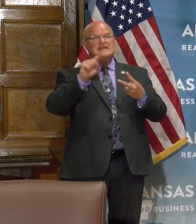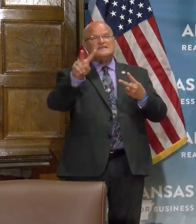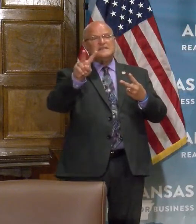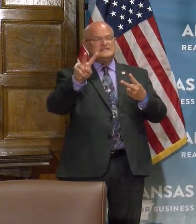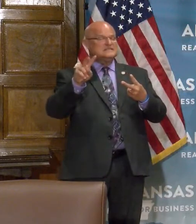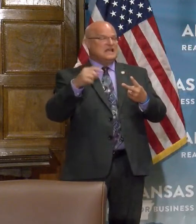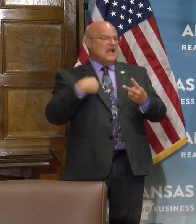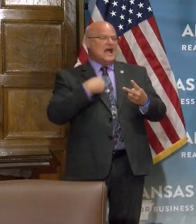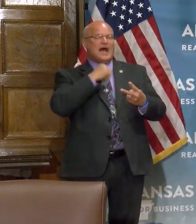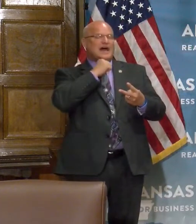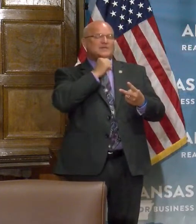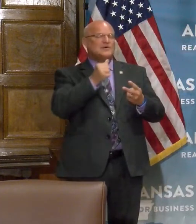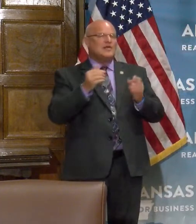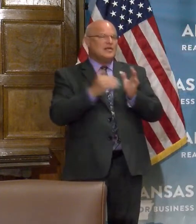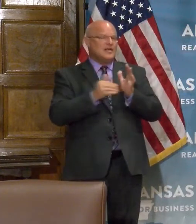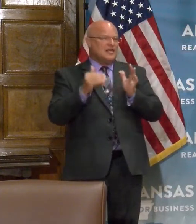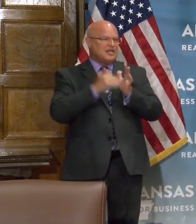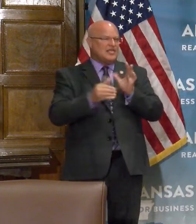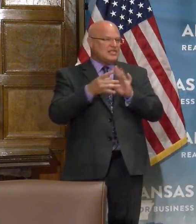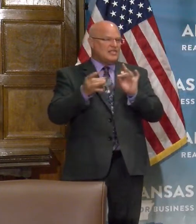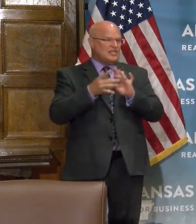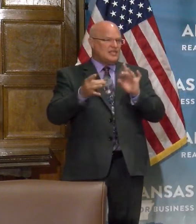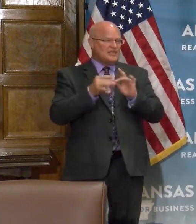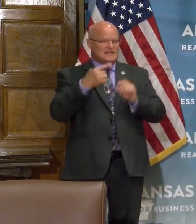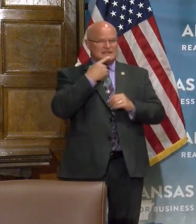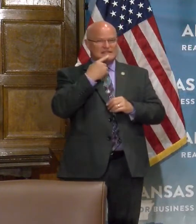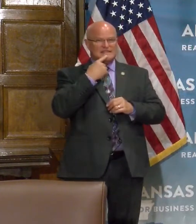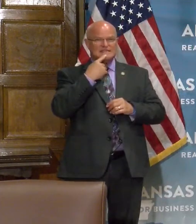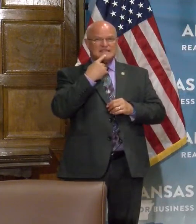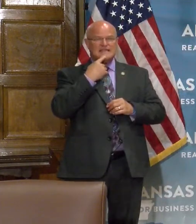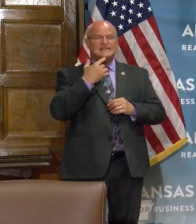won't reiterate everything that the other